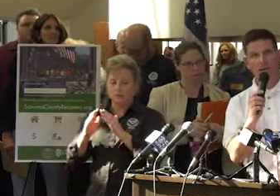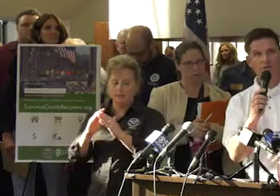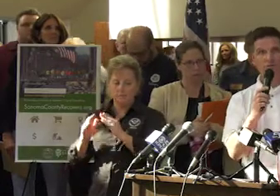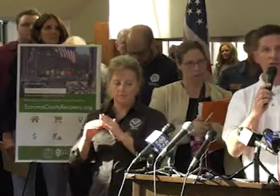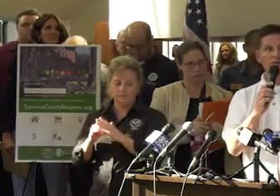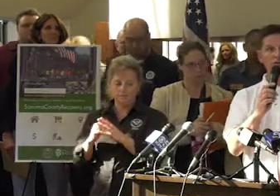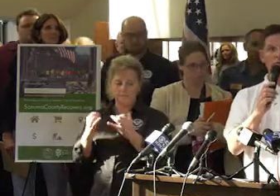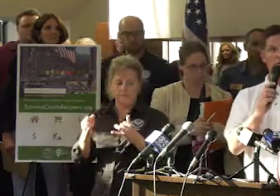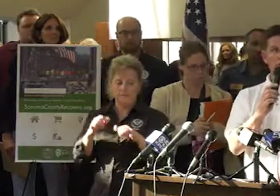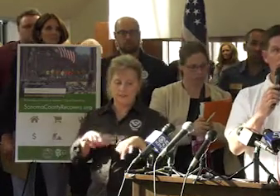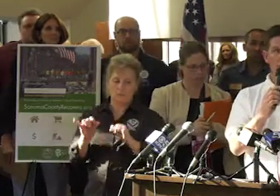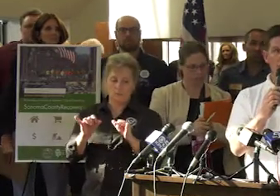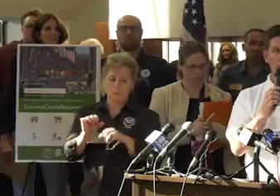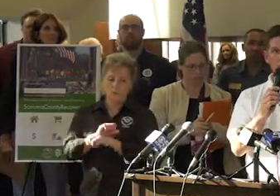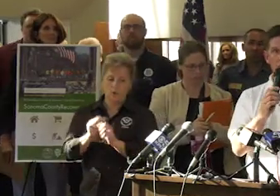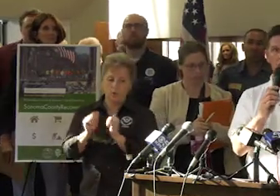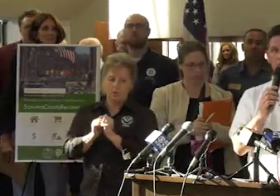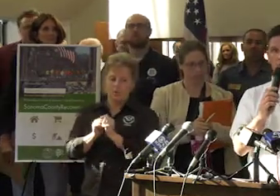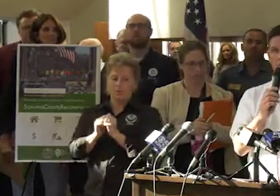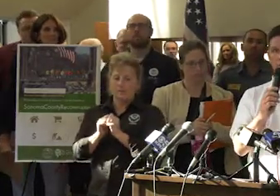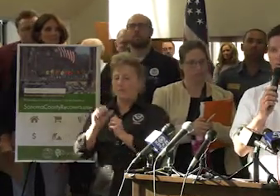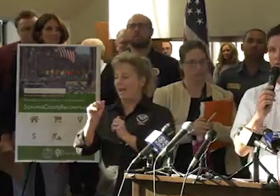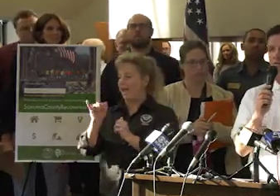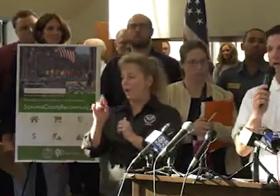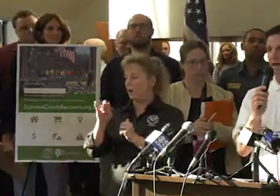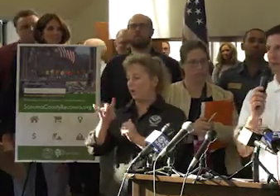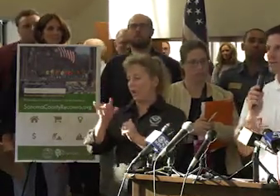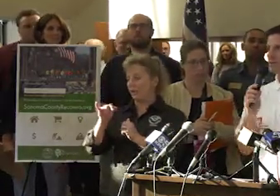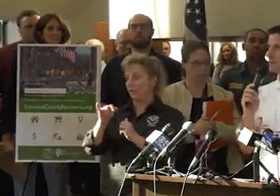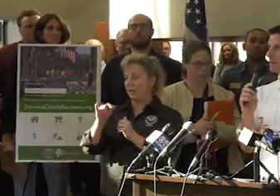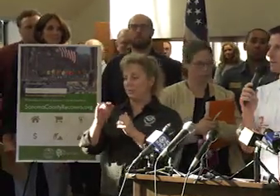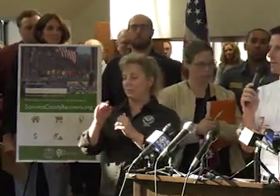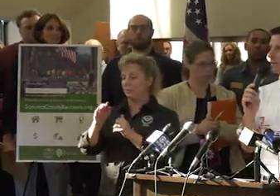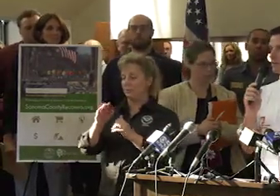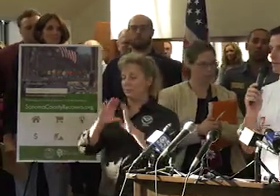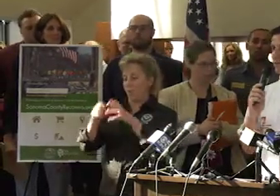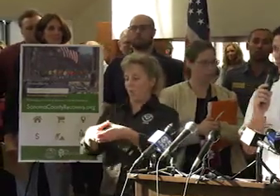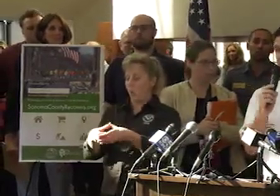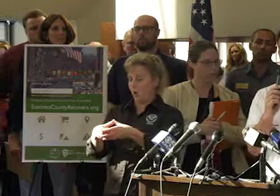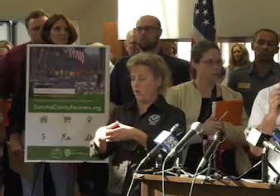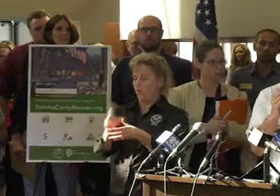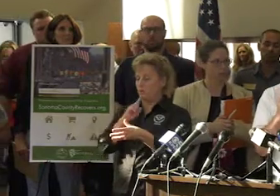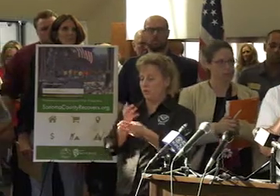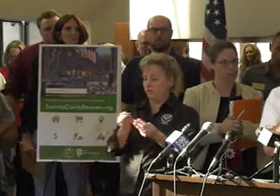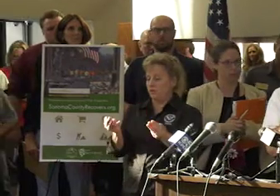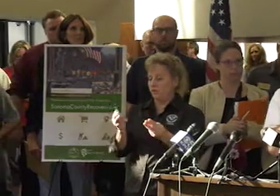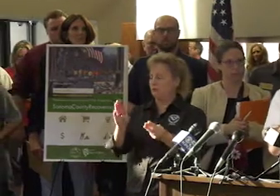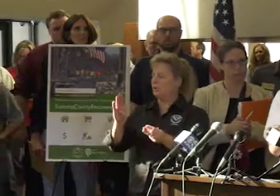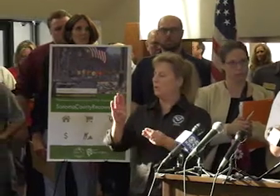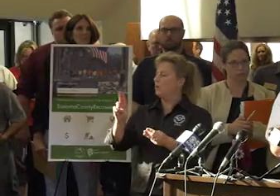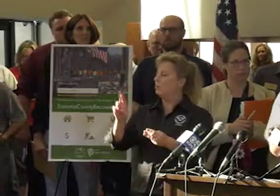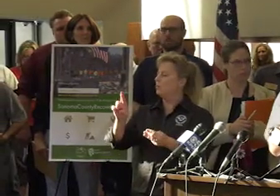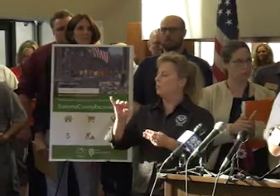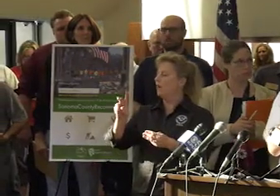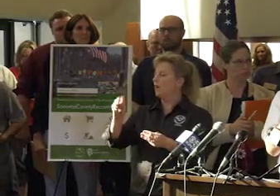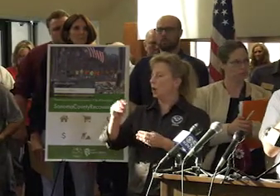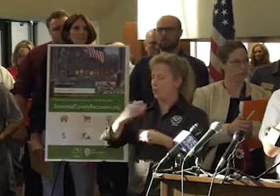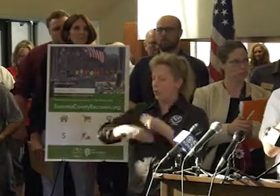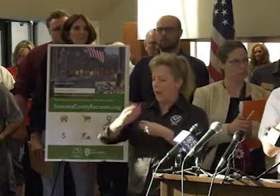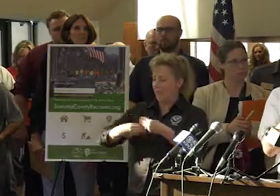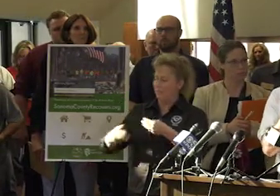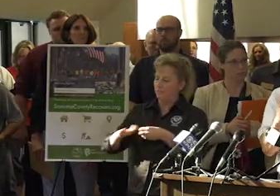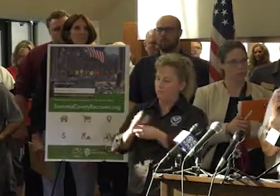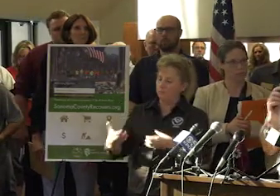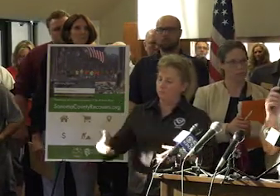So right now our standards will be to work with the Air Quality Board and ensure that any material that needs to be what we call burrito wrap, so fully encased within a